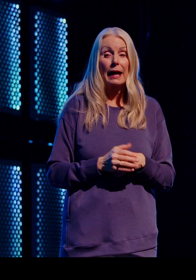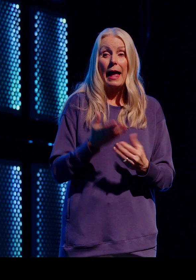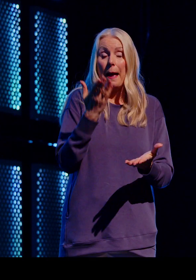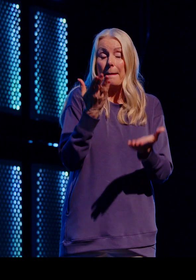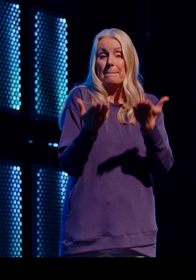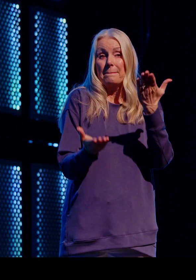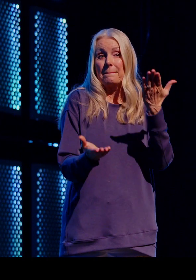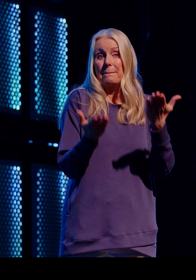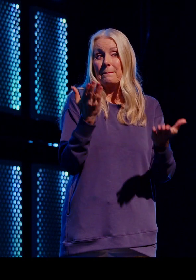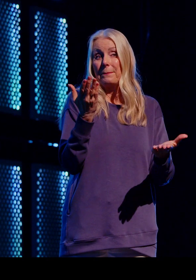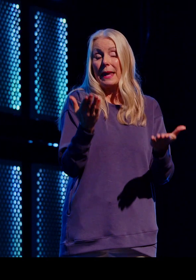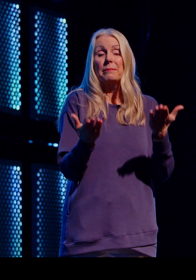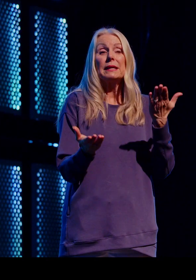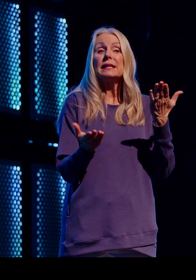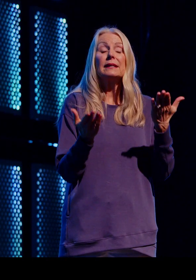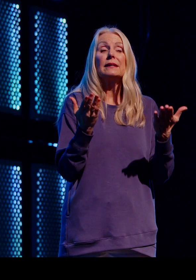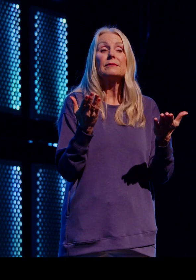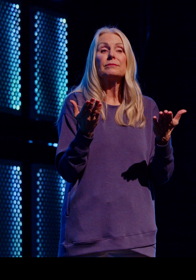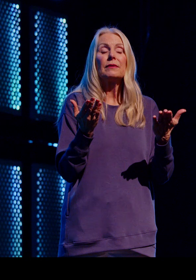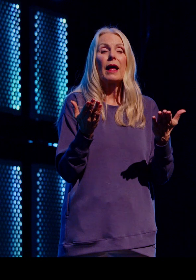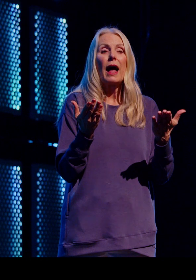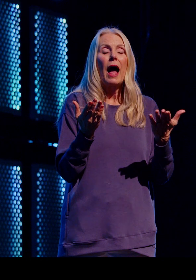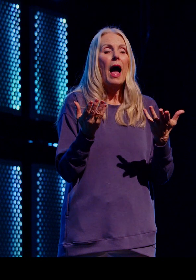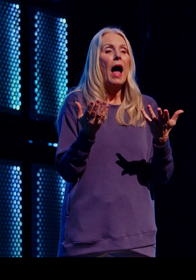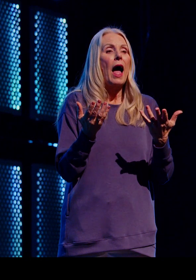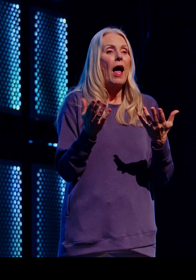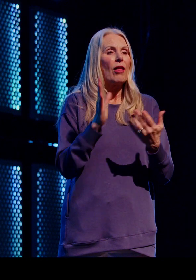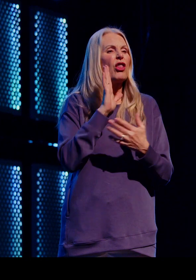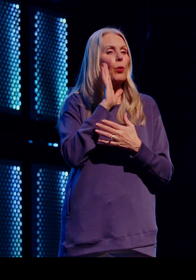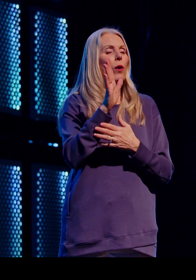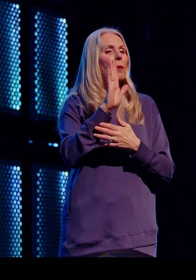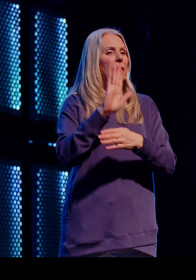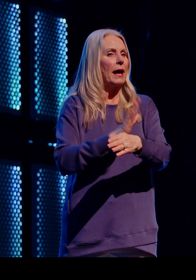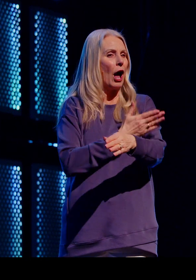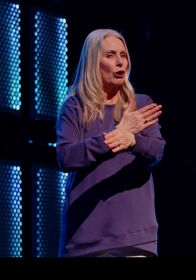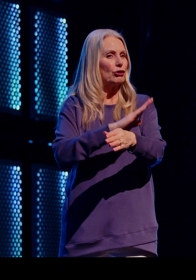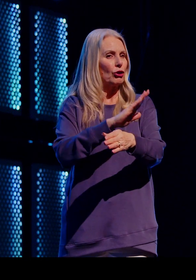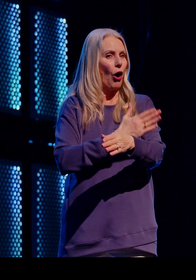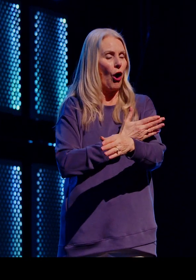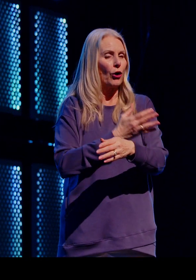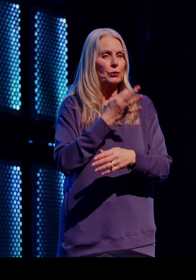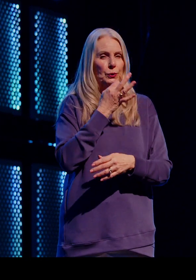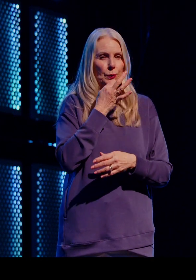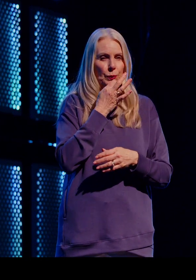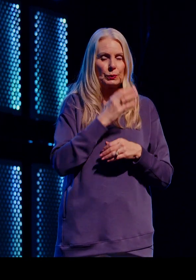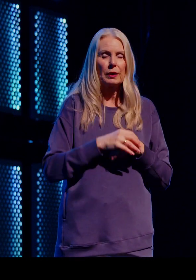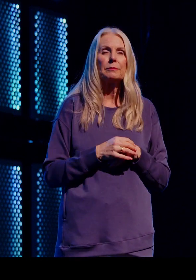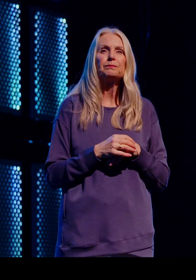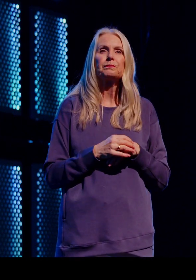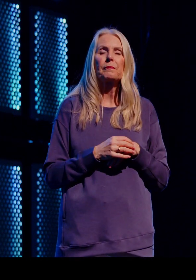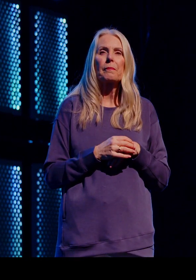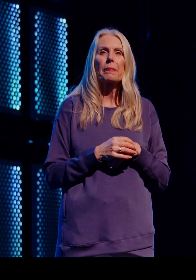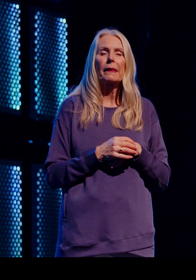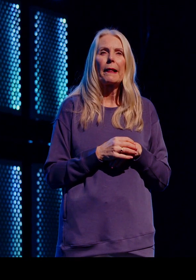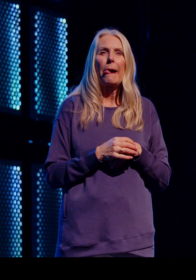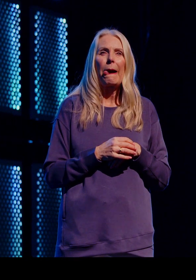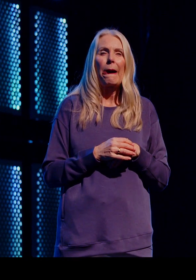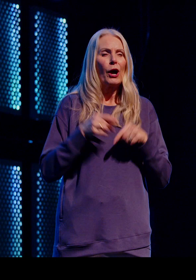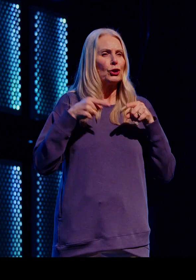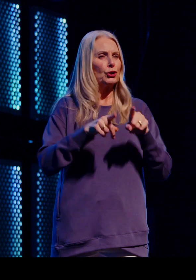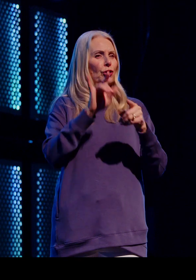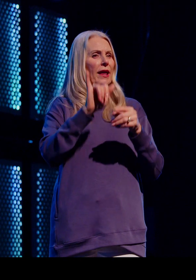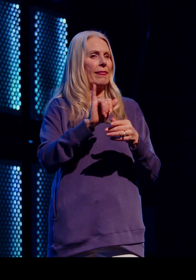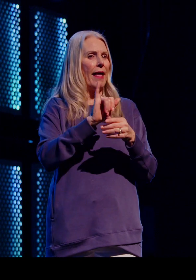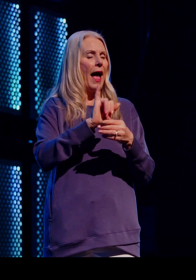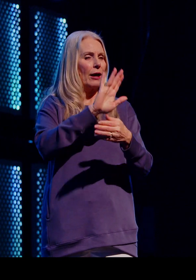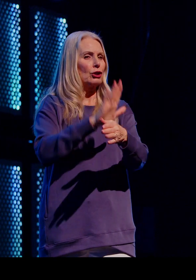Maybe. And there's going to be a song that's going to be played soon. And then during that